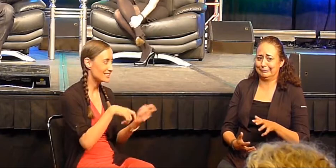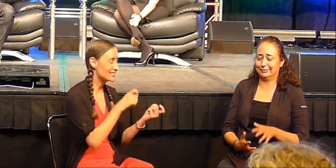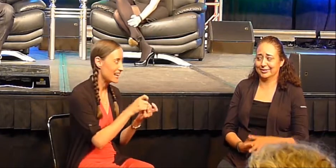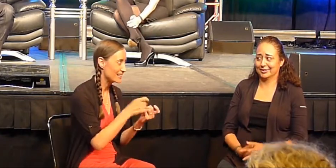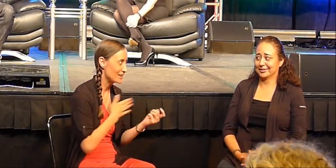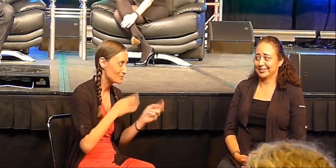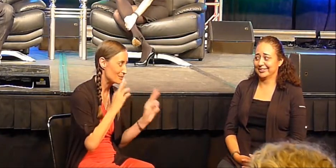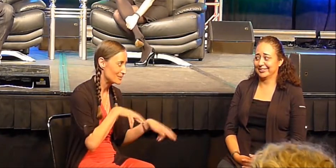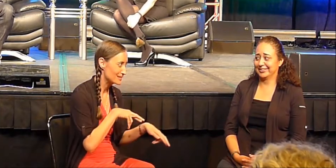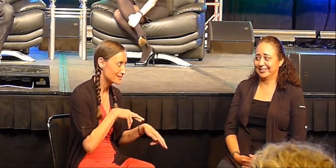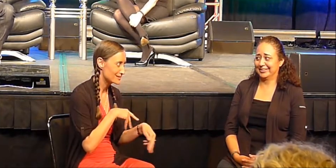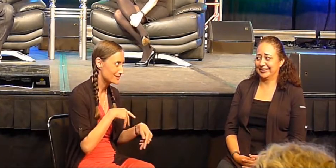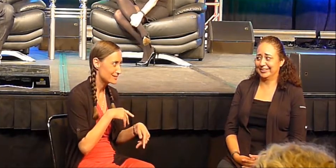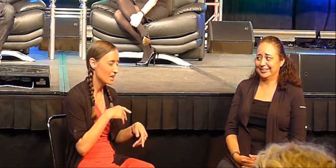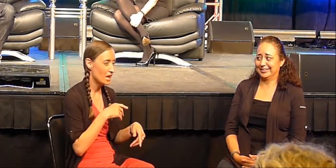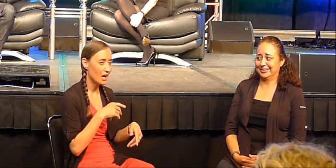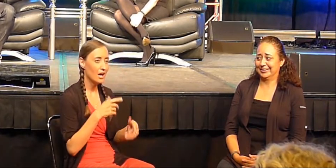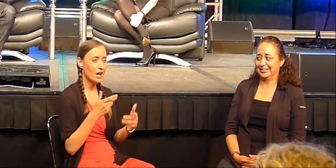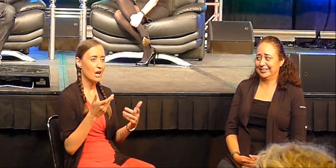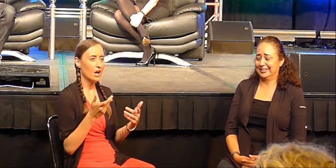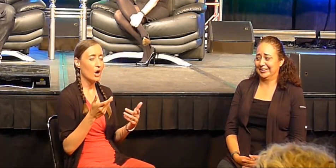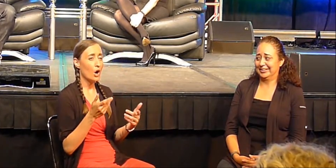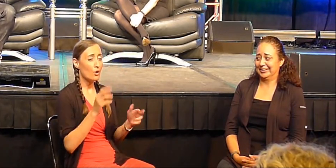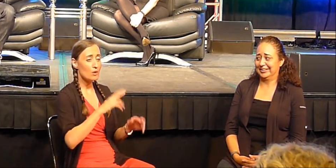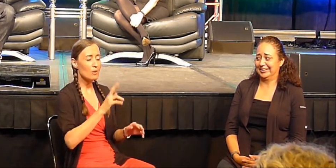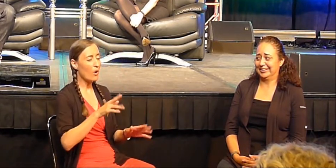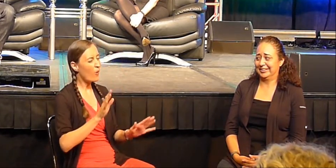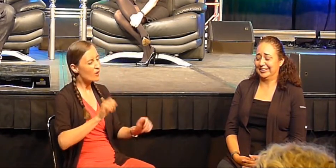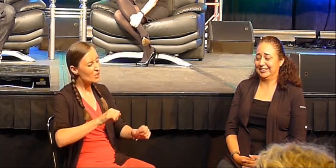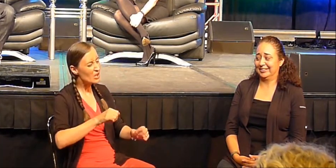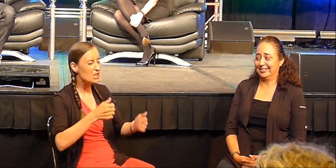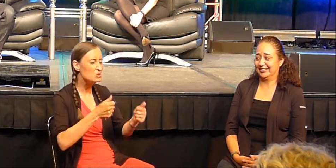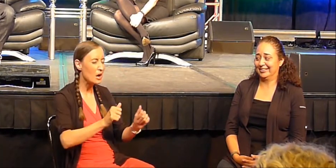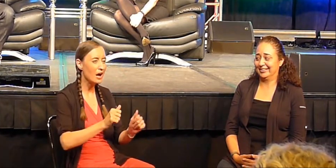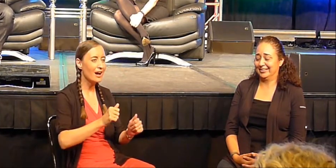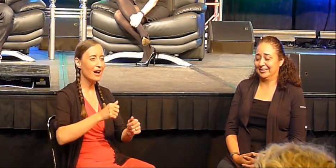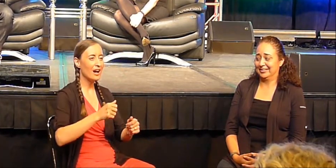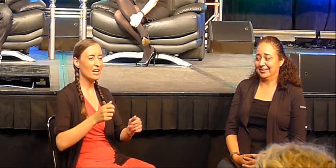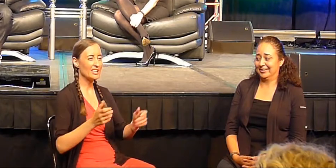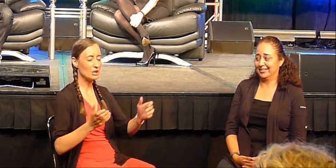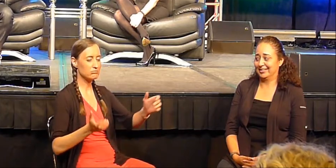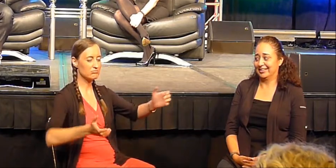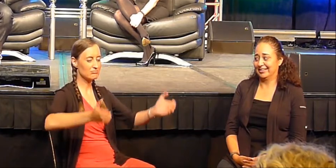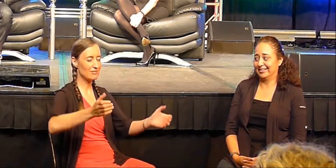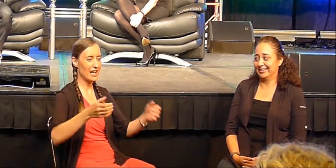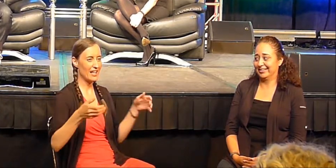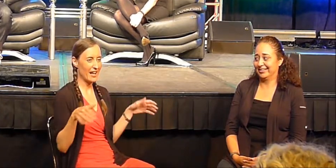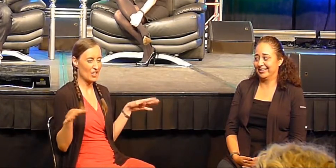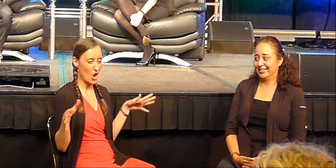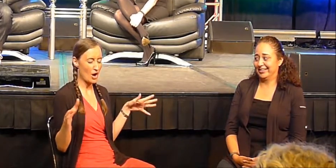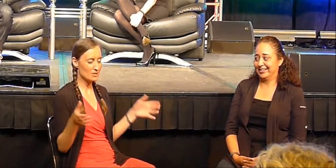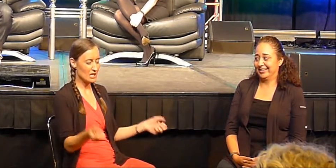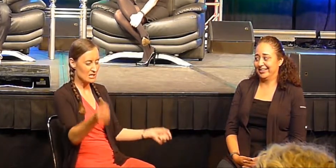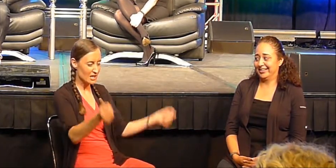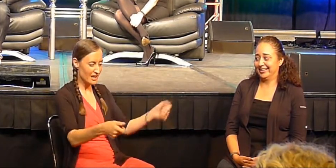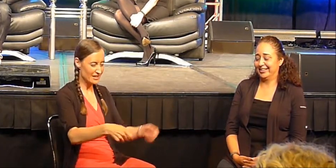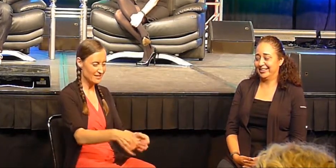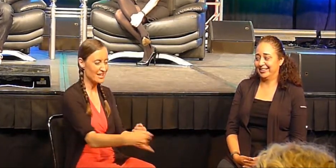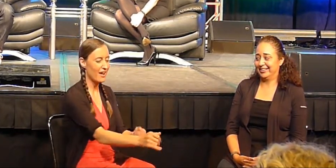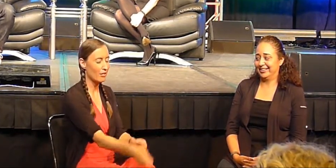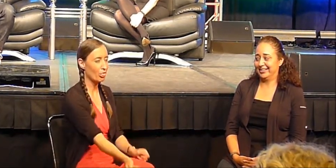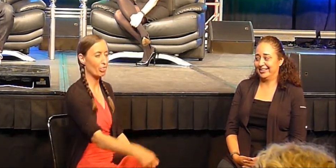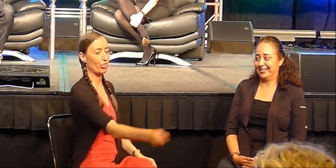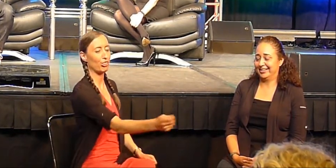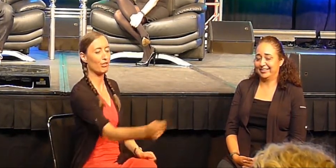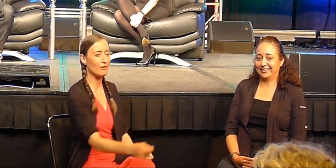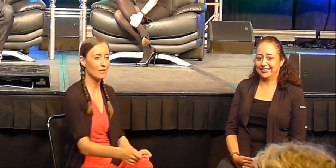And Rob goes, oh, yeah, you can make it work if you move the arms and wag the tail and Maybe